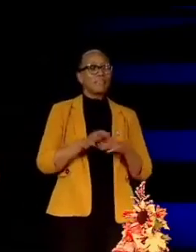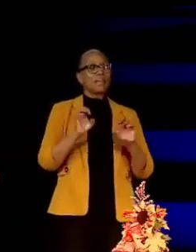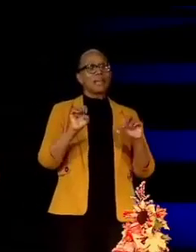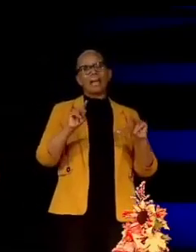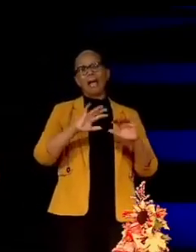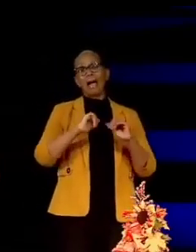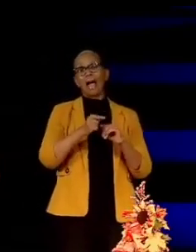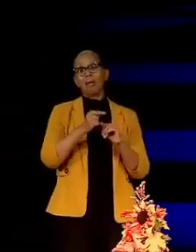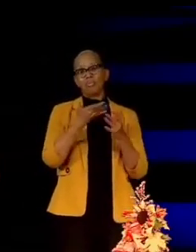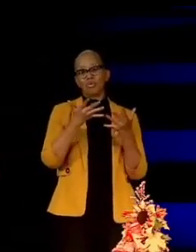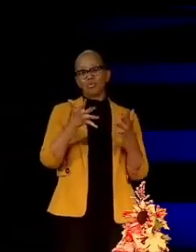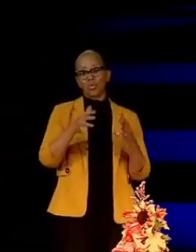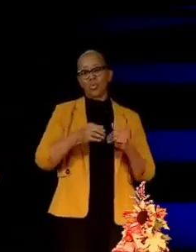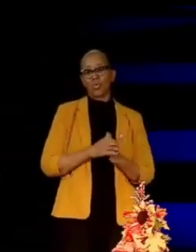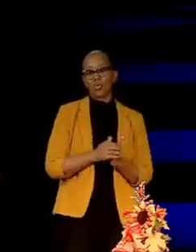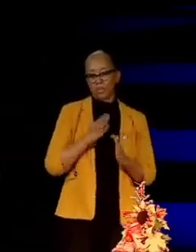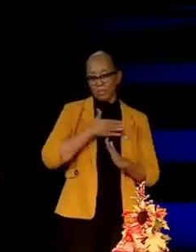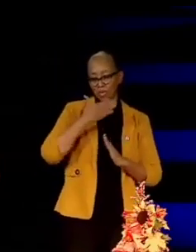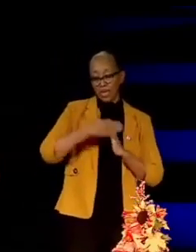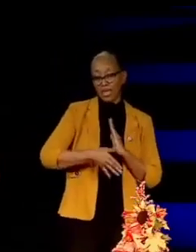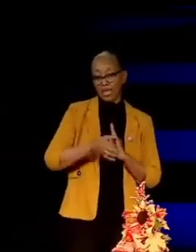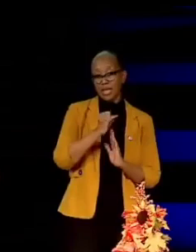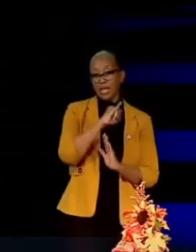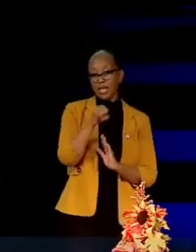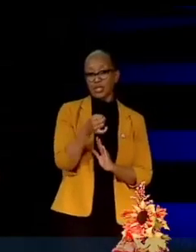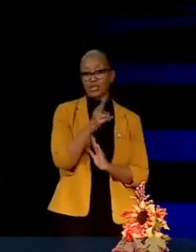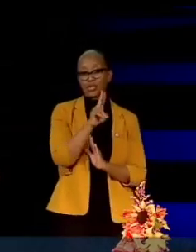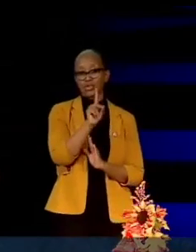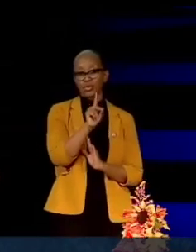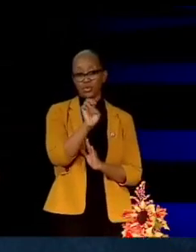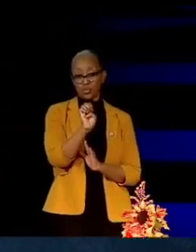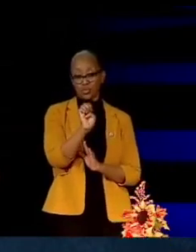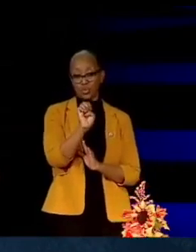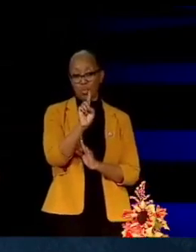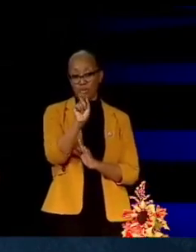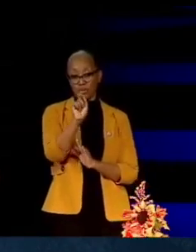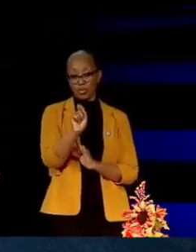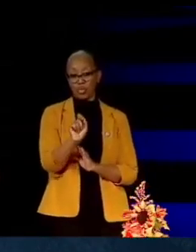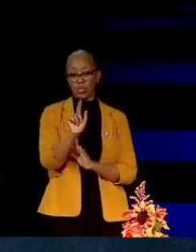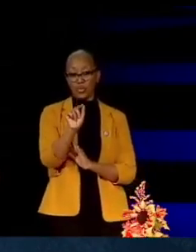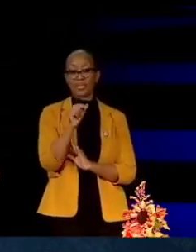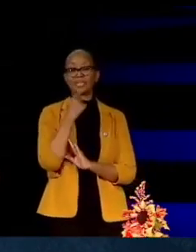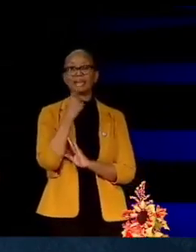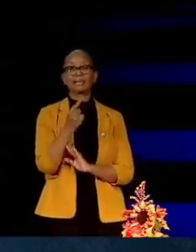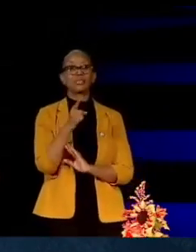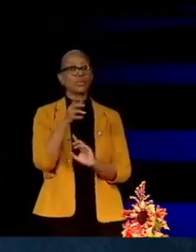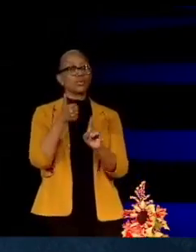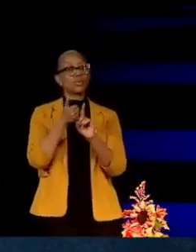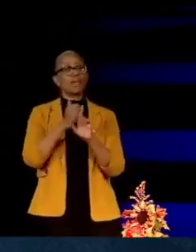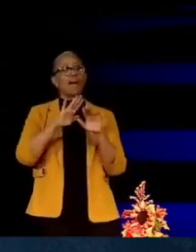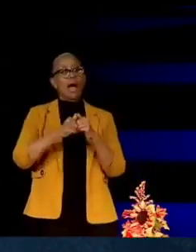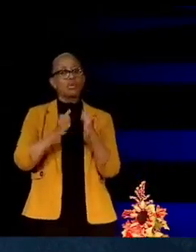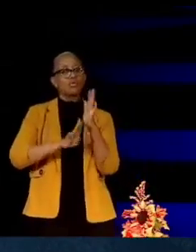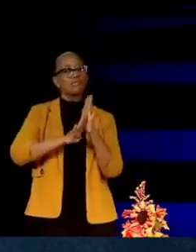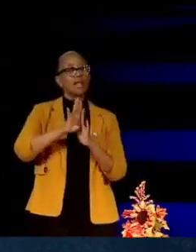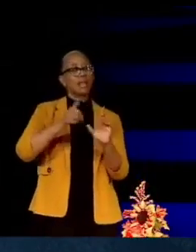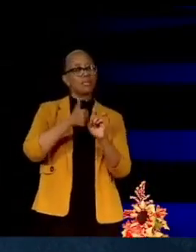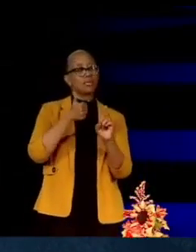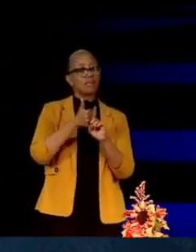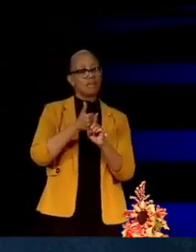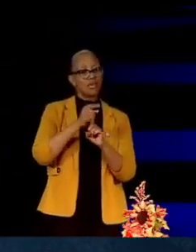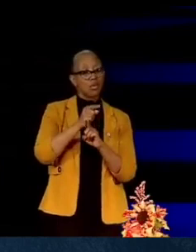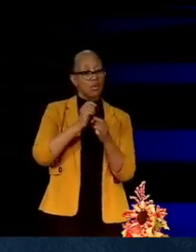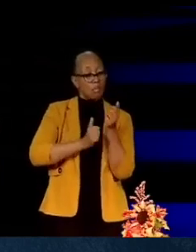how I want to close it. Jude 1 and 20 says, as you build yourself up in your most holy